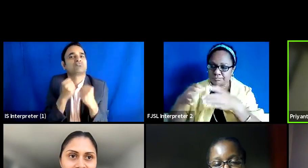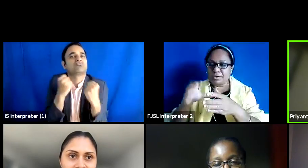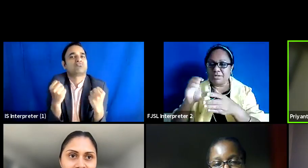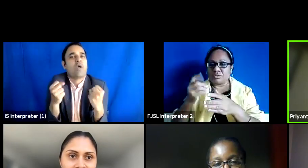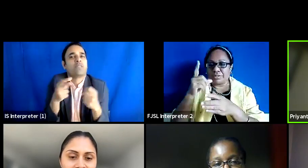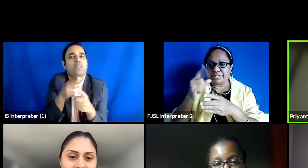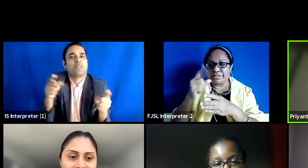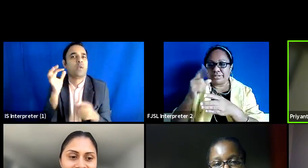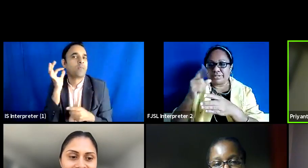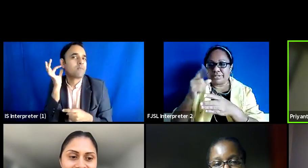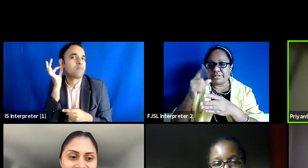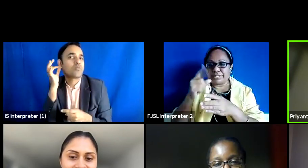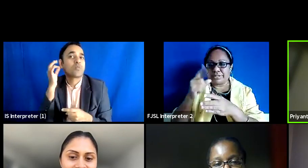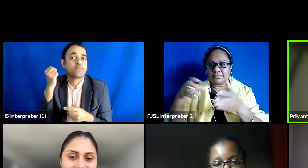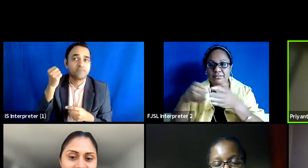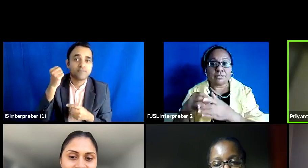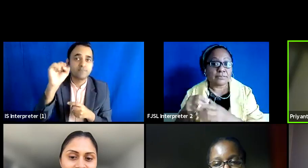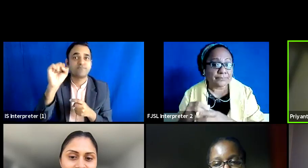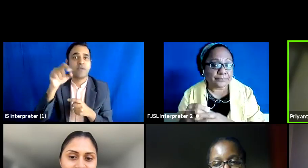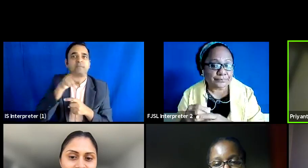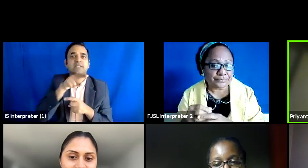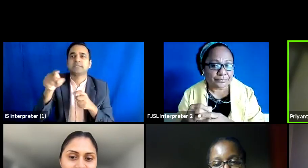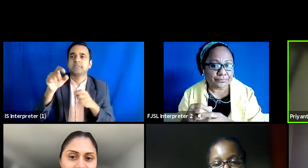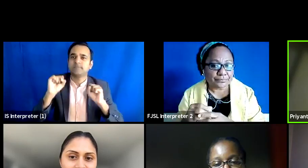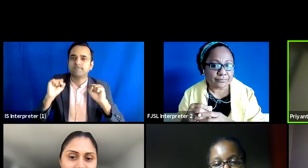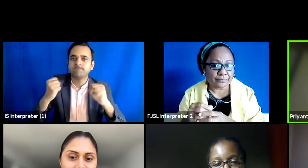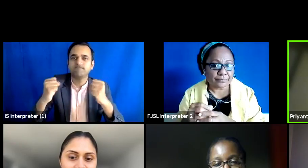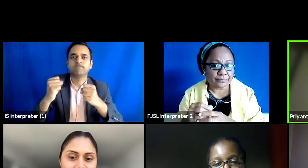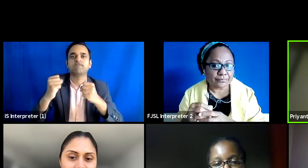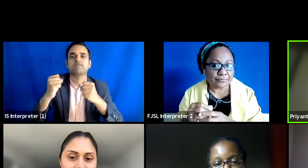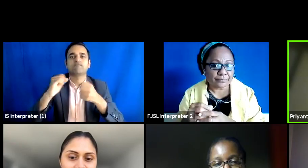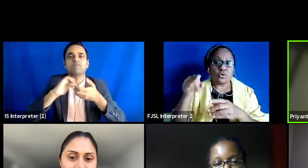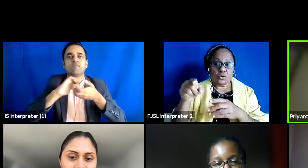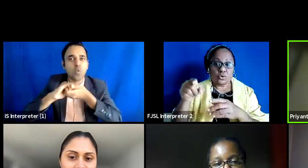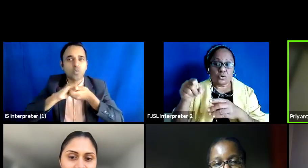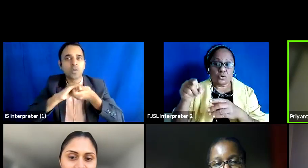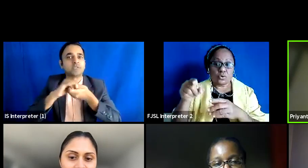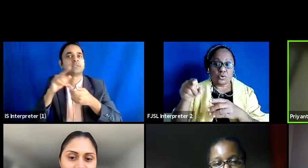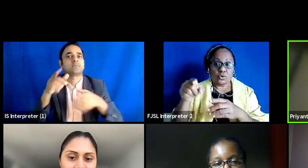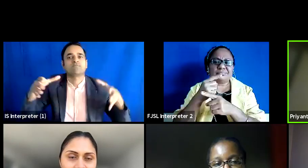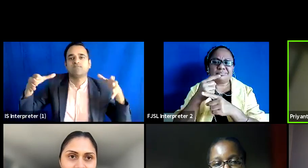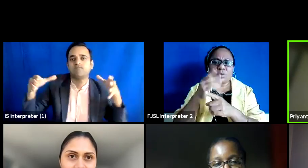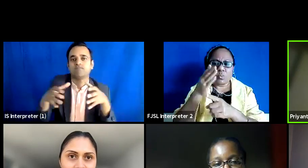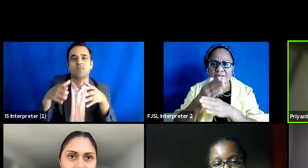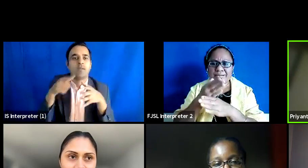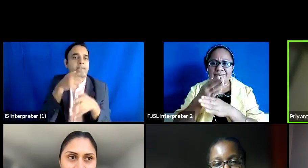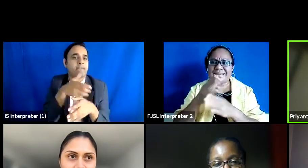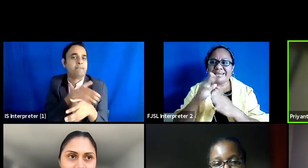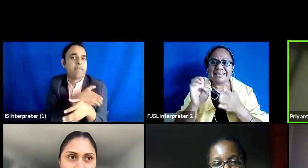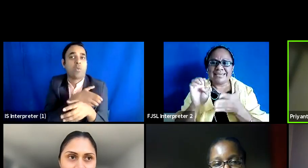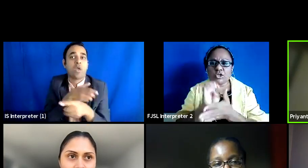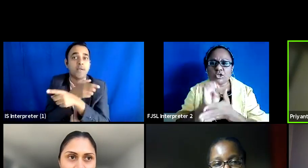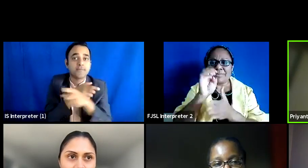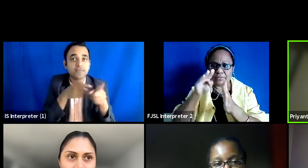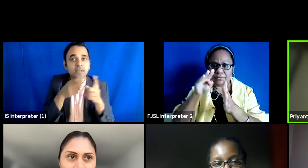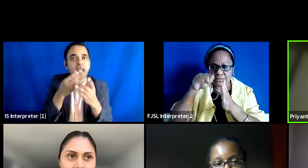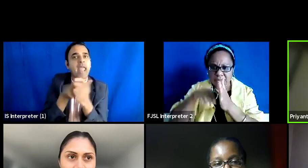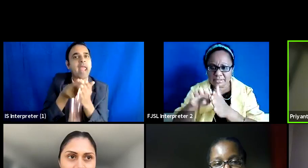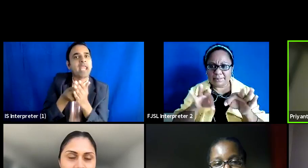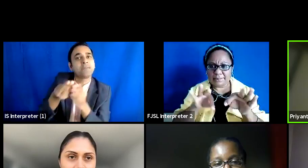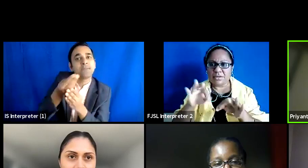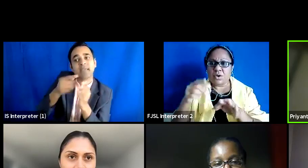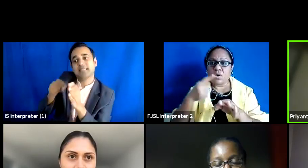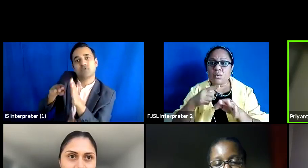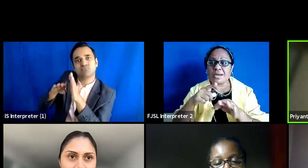feminist bailout and economic recovery plans, which aim to bring together feminist and social justice